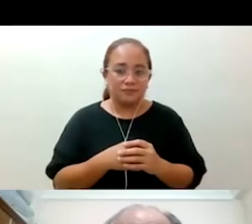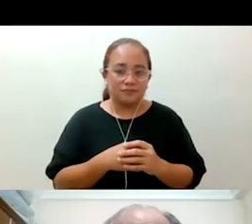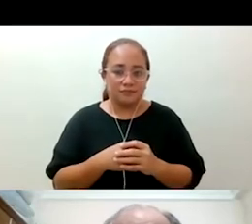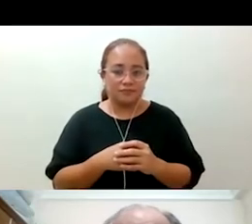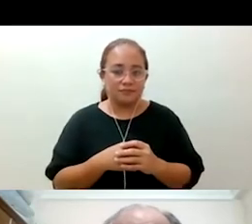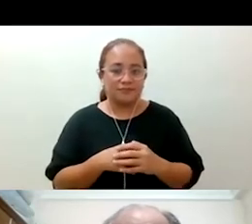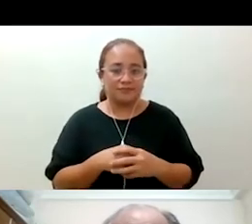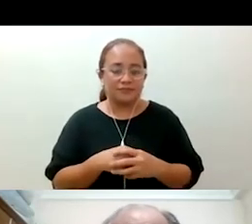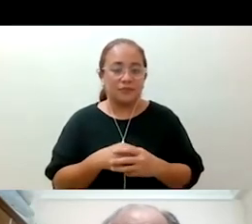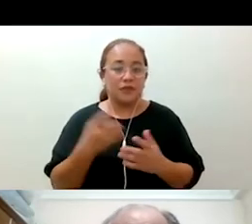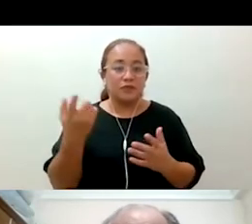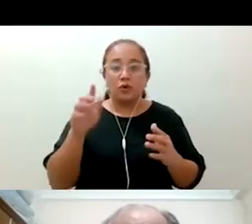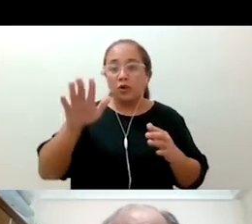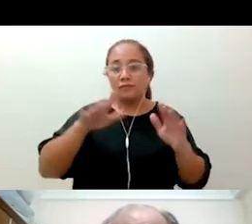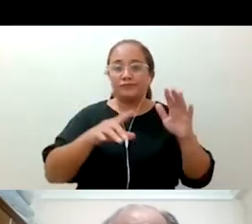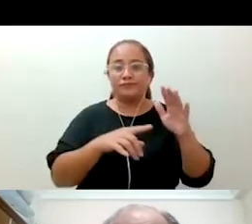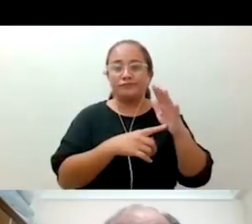Okay, now for locations,